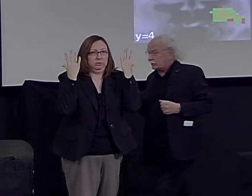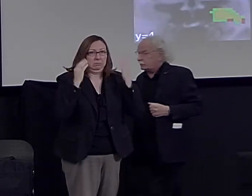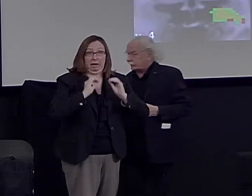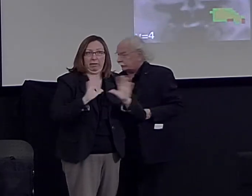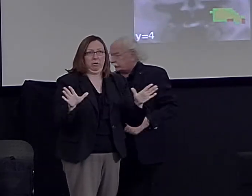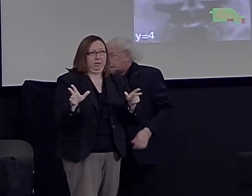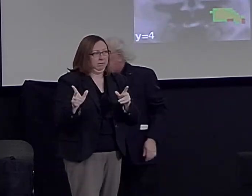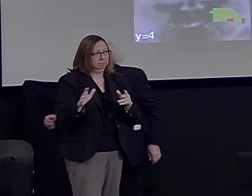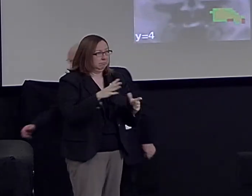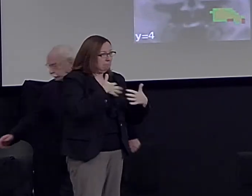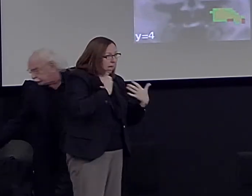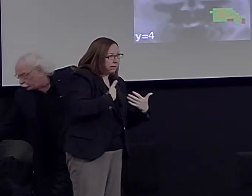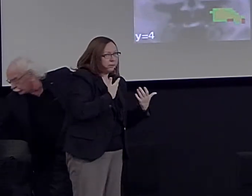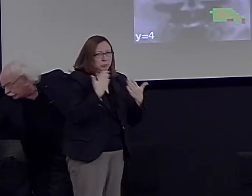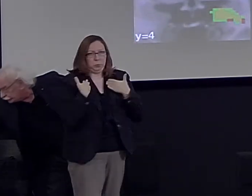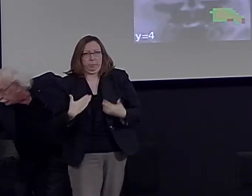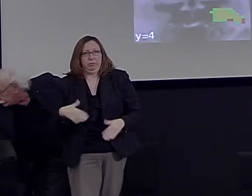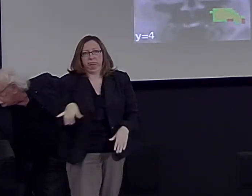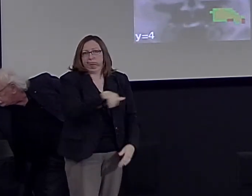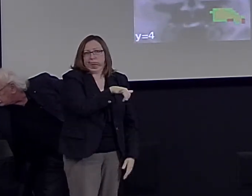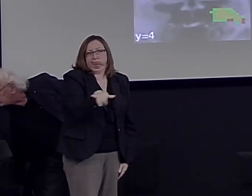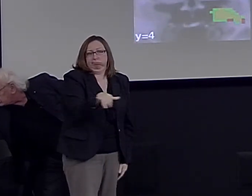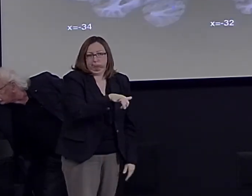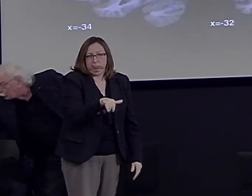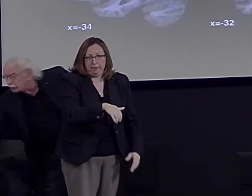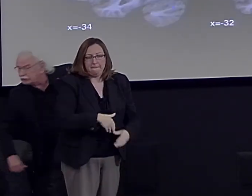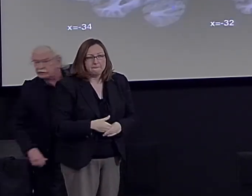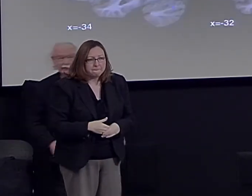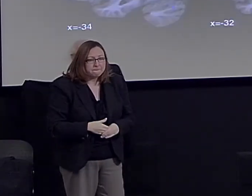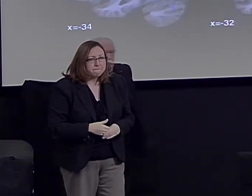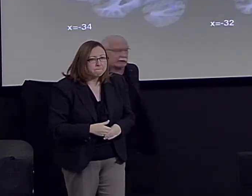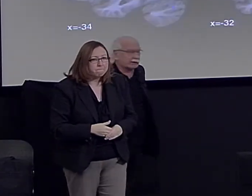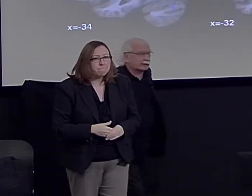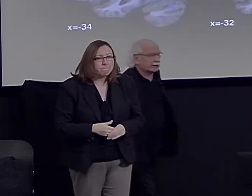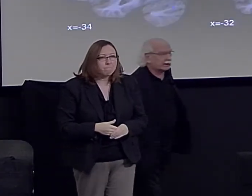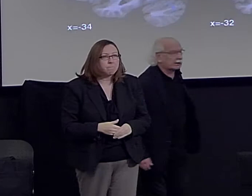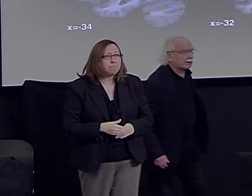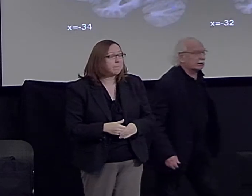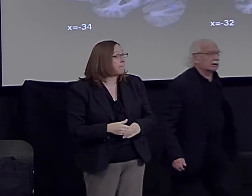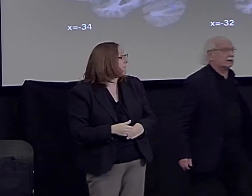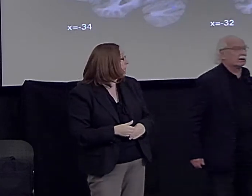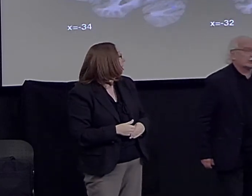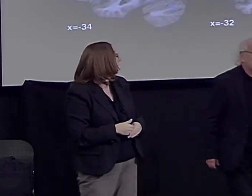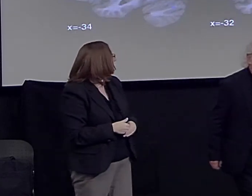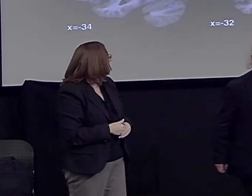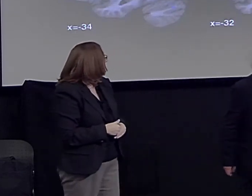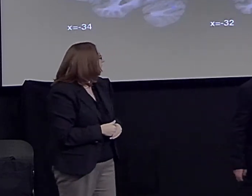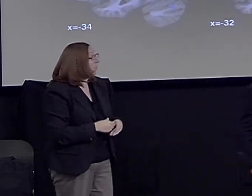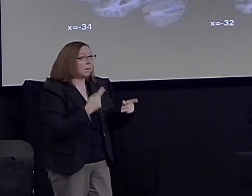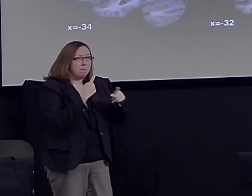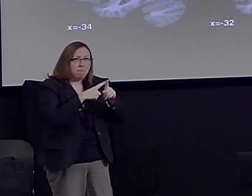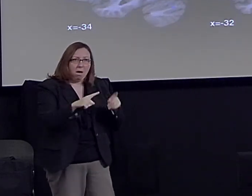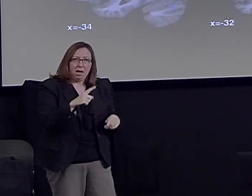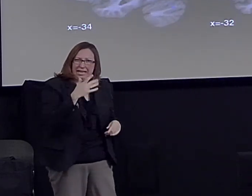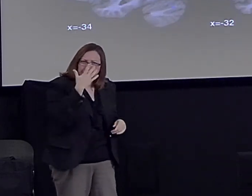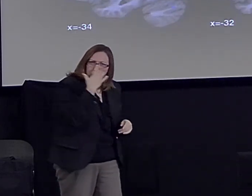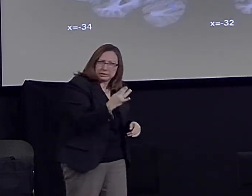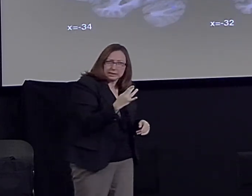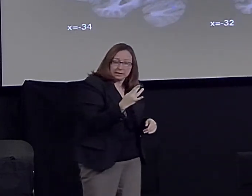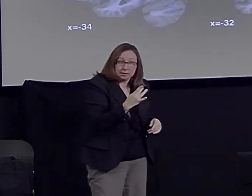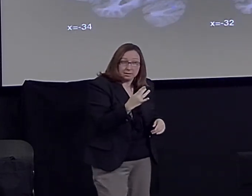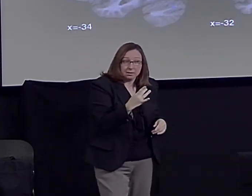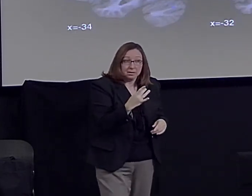The interesting result was the following, that when the student saw a